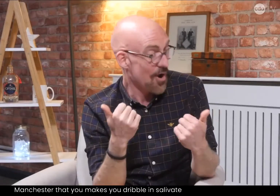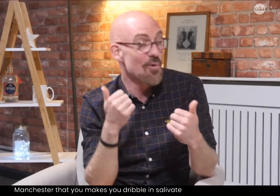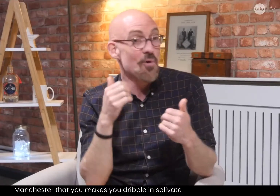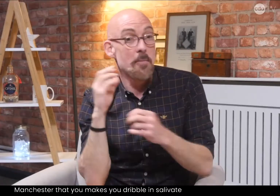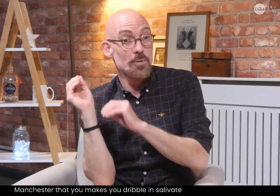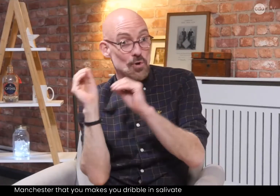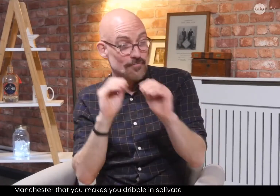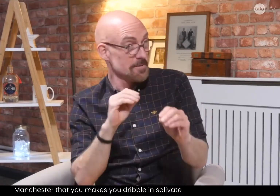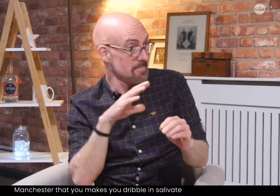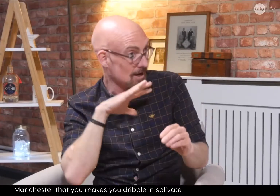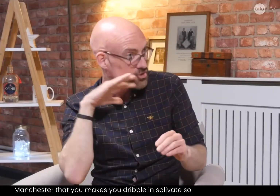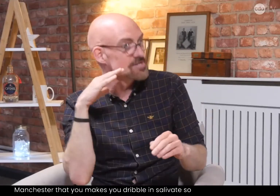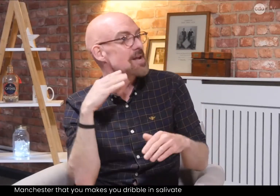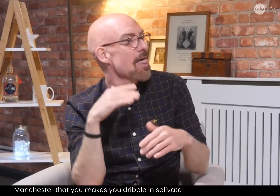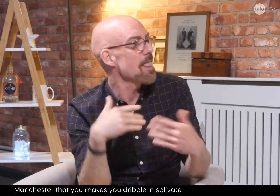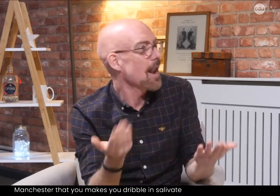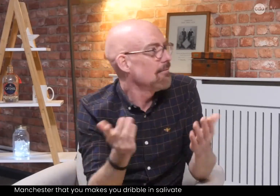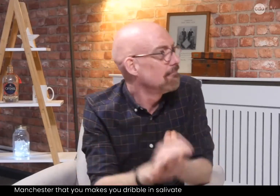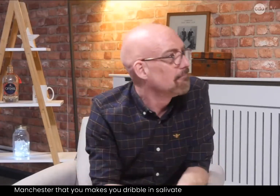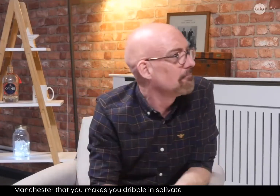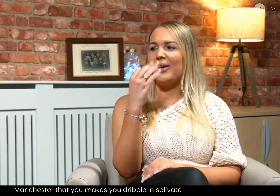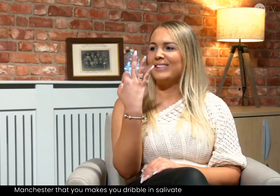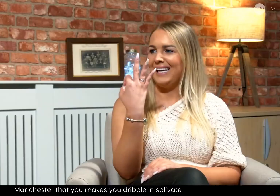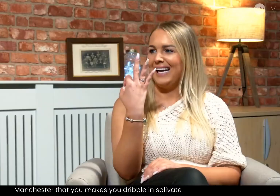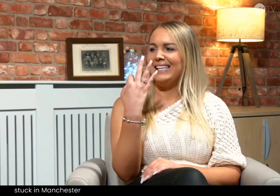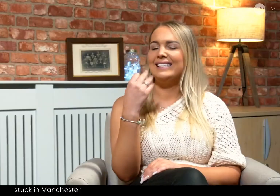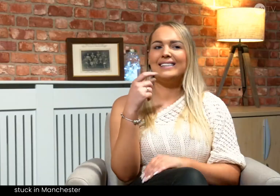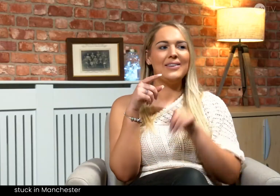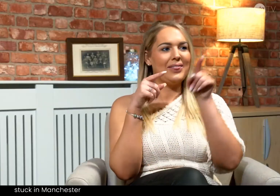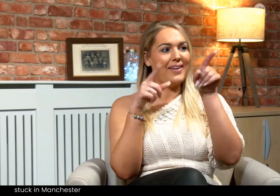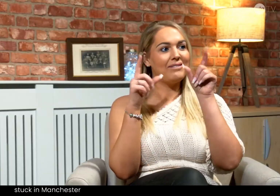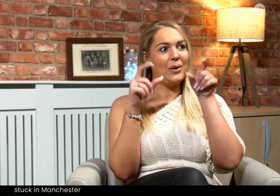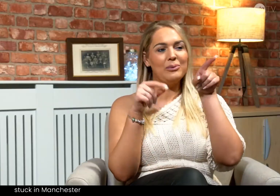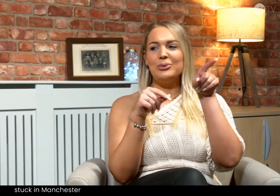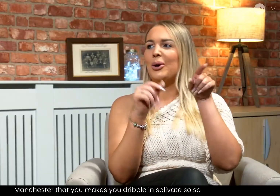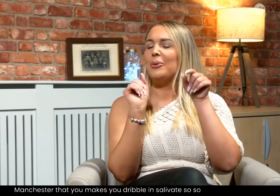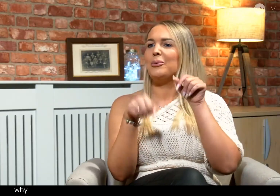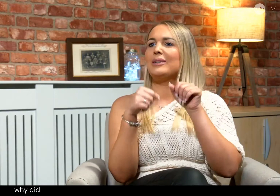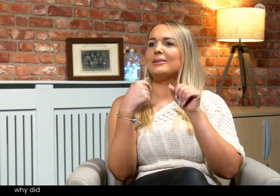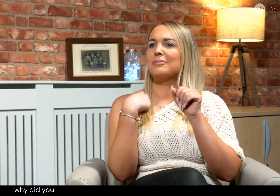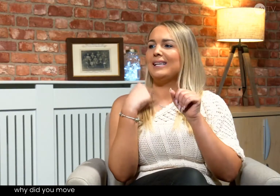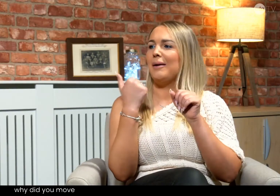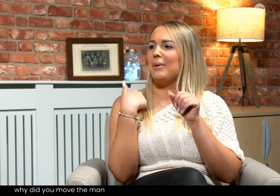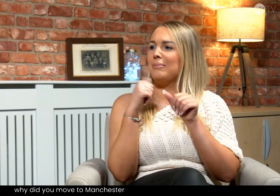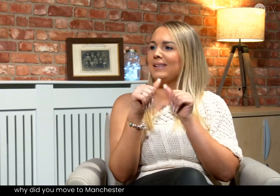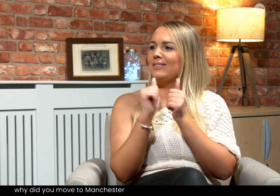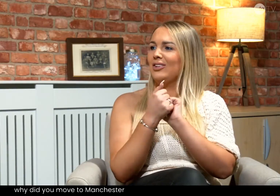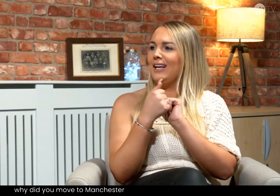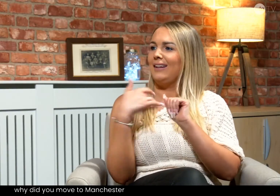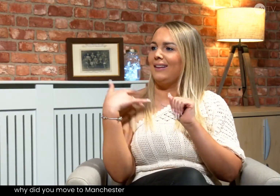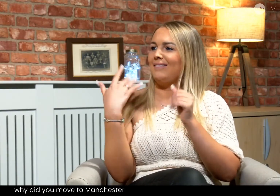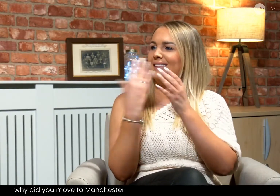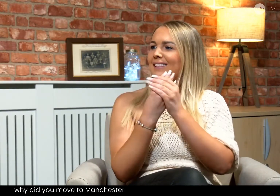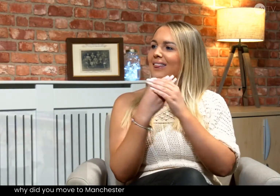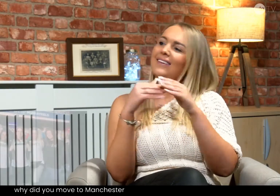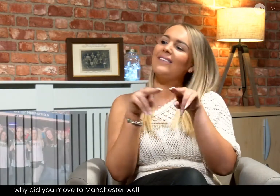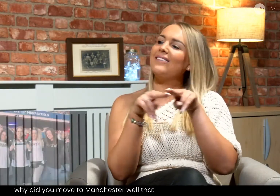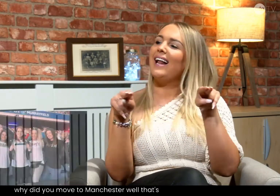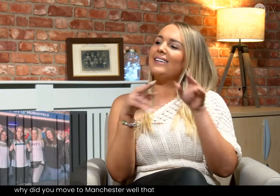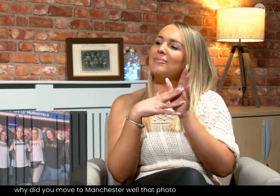why we sign Manchester. So why did you move to Manchester? Well, that photo was in 2008, and I lived with